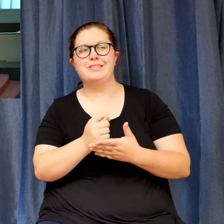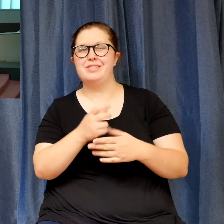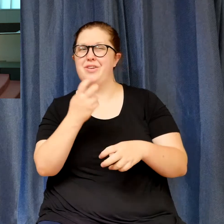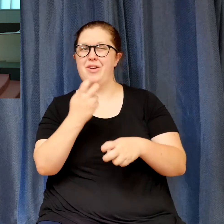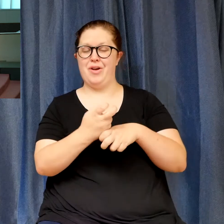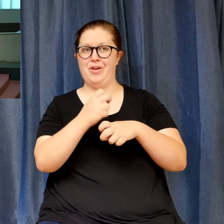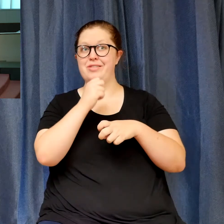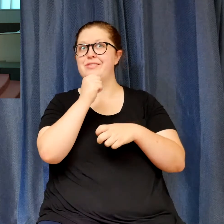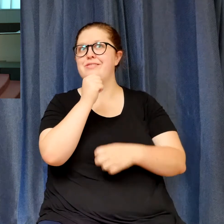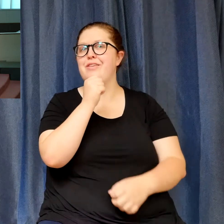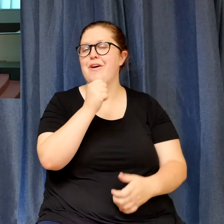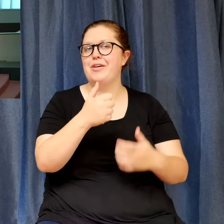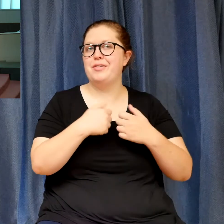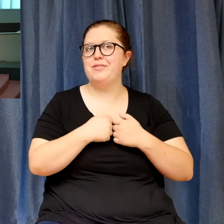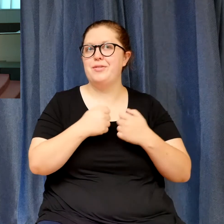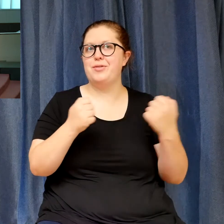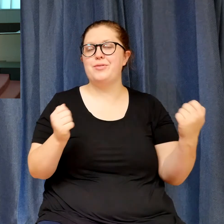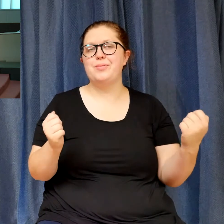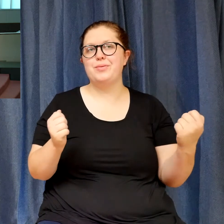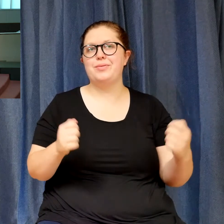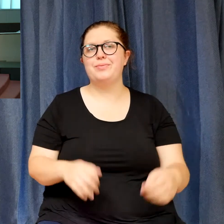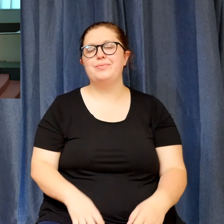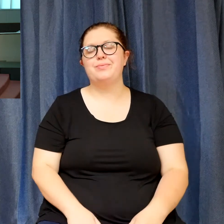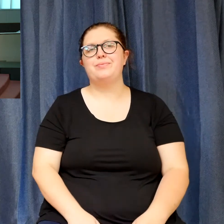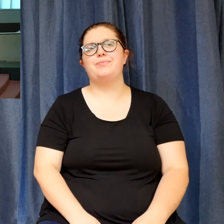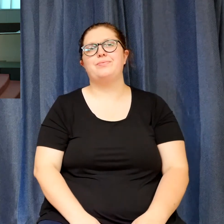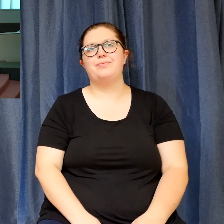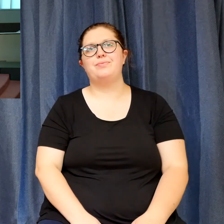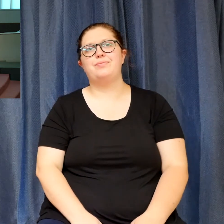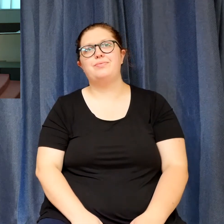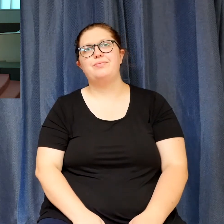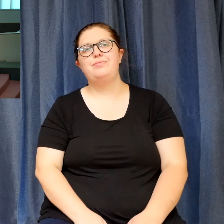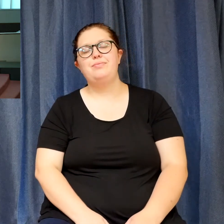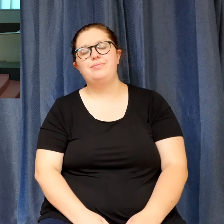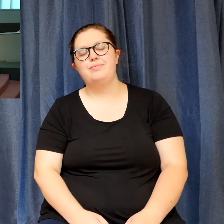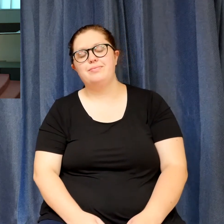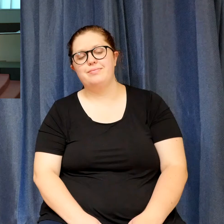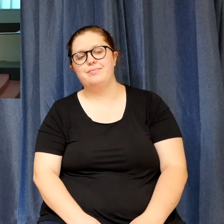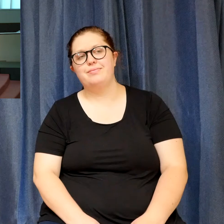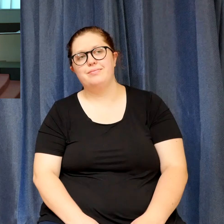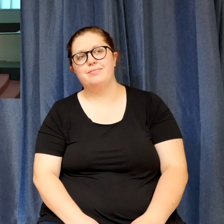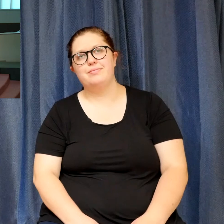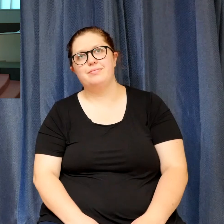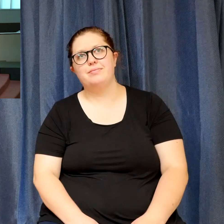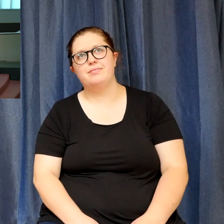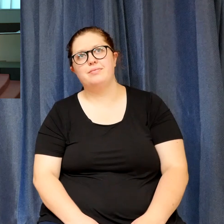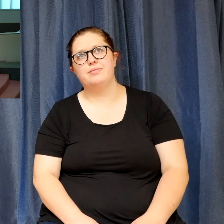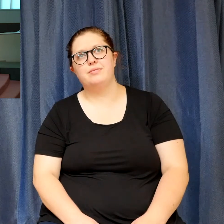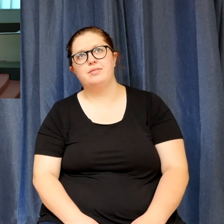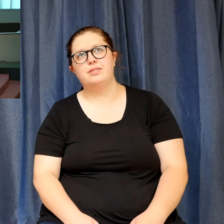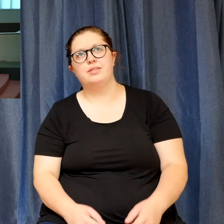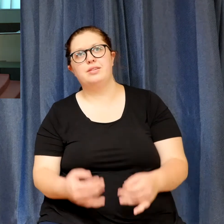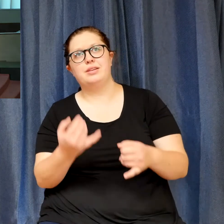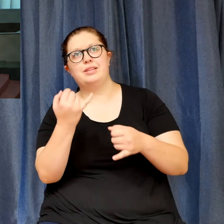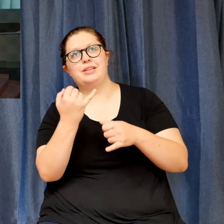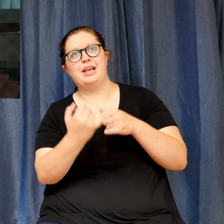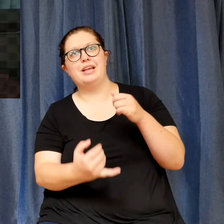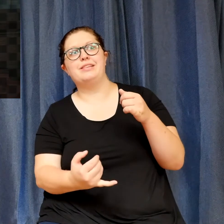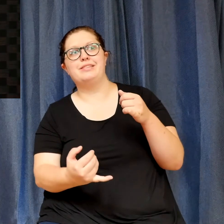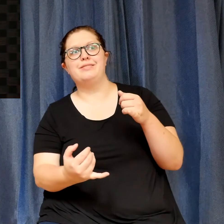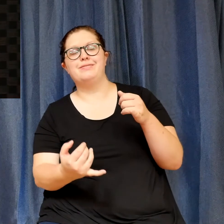You're in a pretty vulnerable position, to be sure. But you know, it was during the last, what they